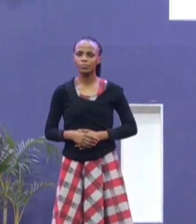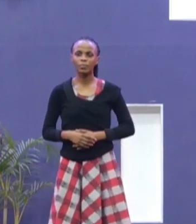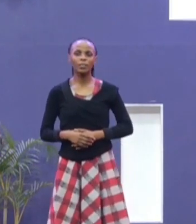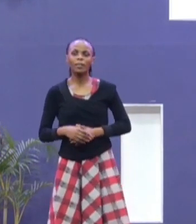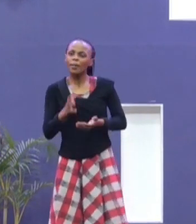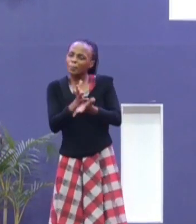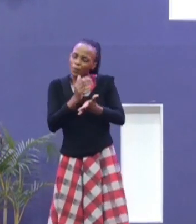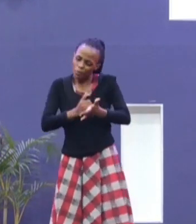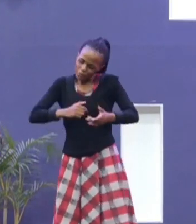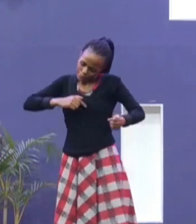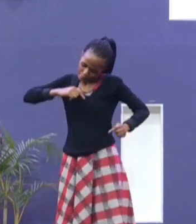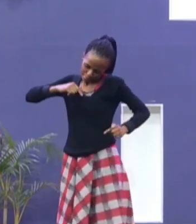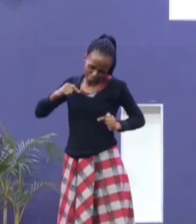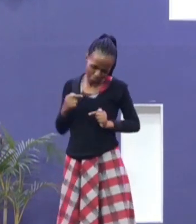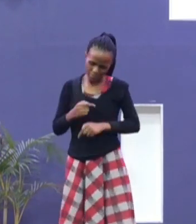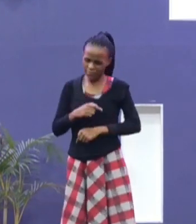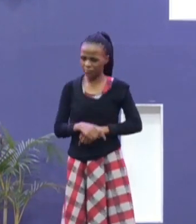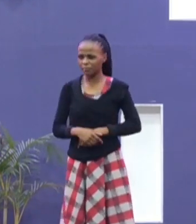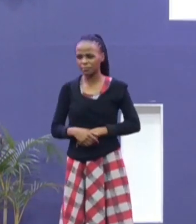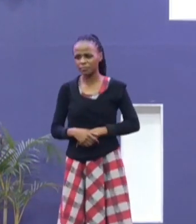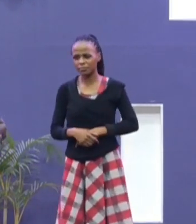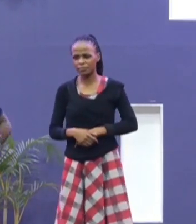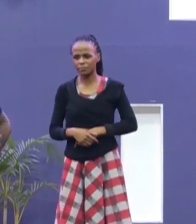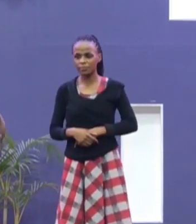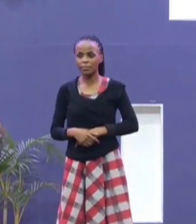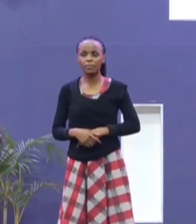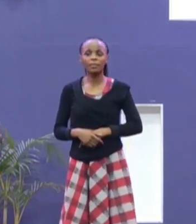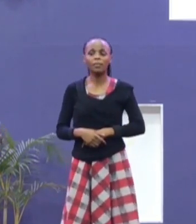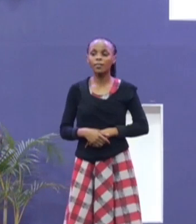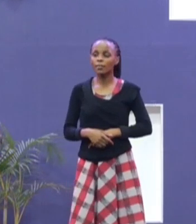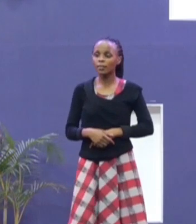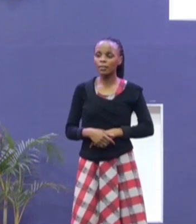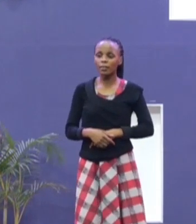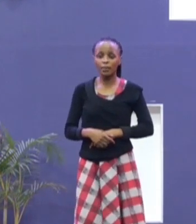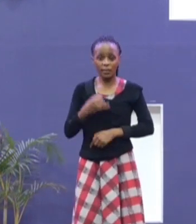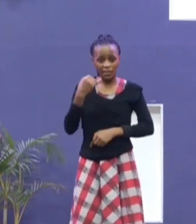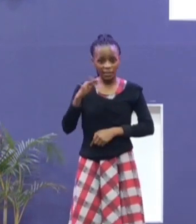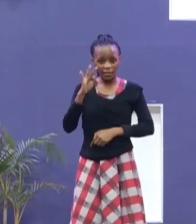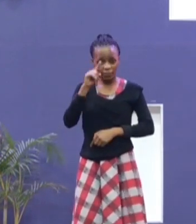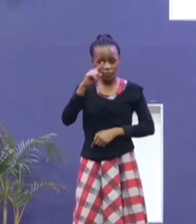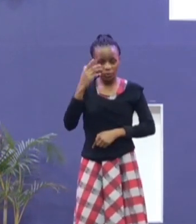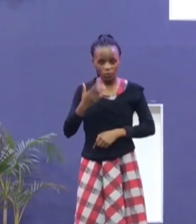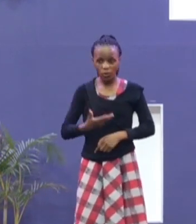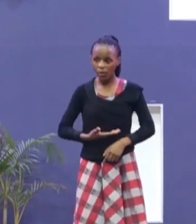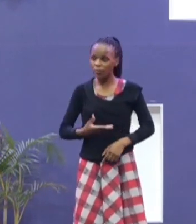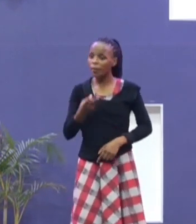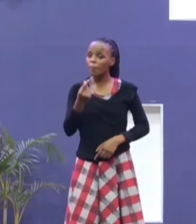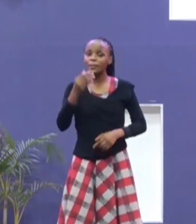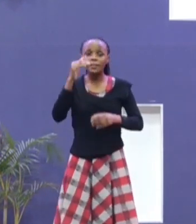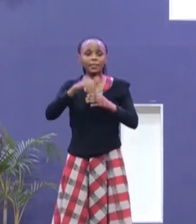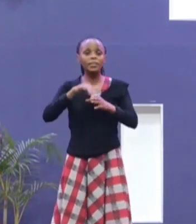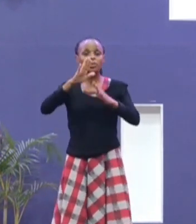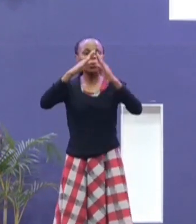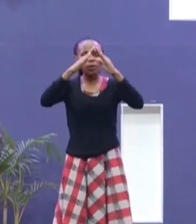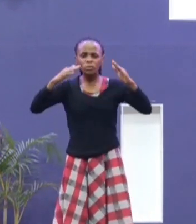Because it pains. Kubanga kiruma. If you have money in your house and you don't know. Ngo